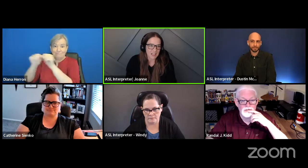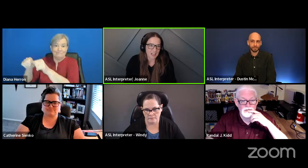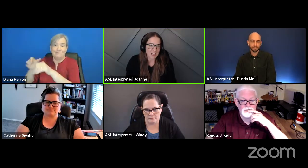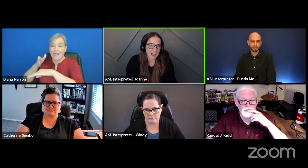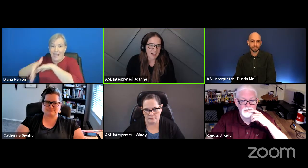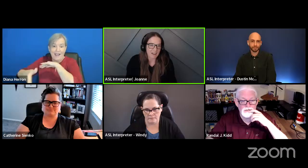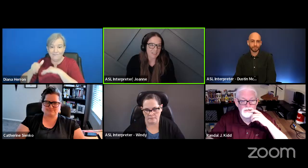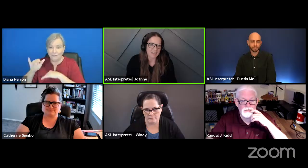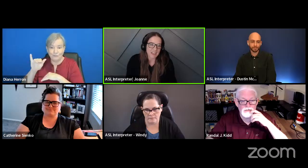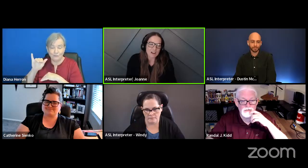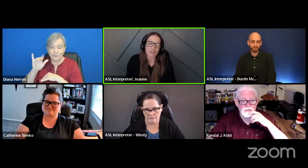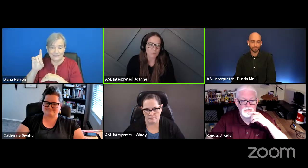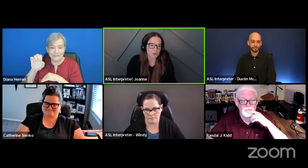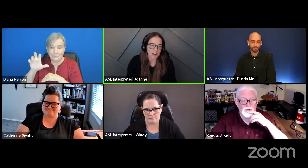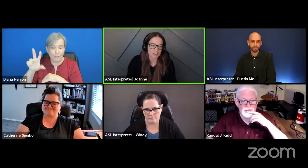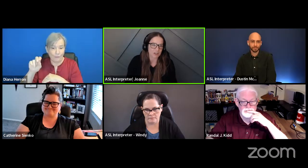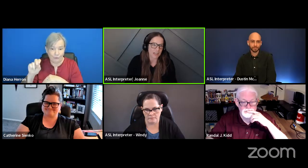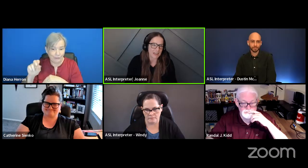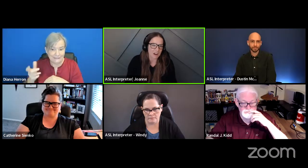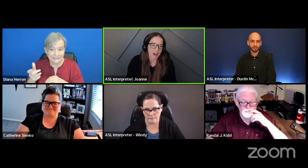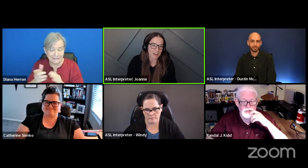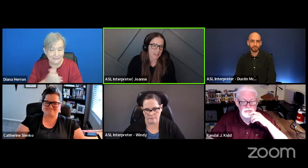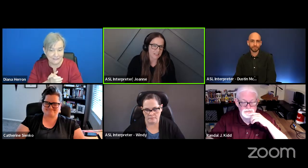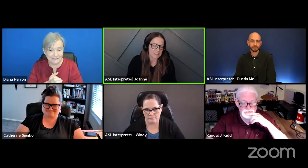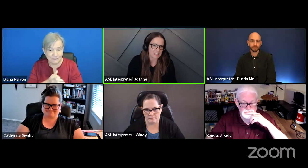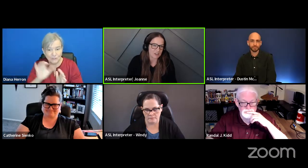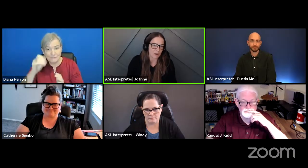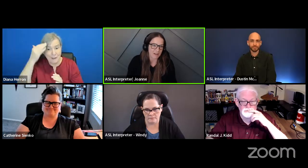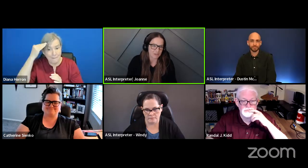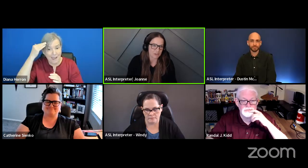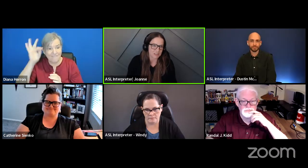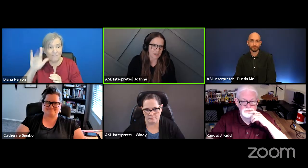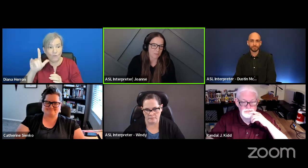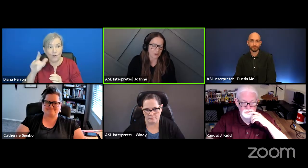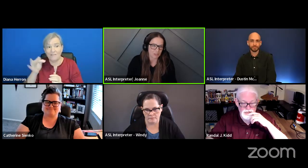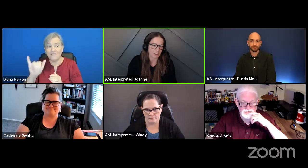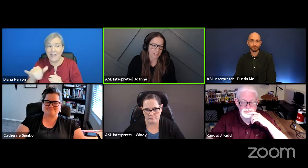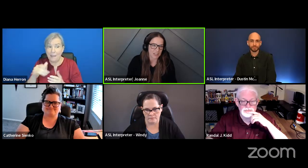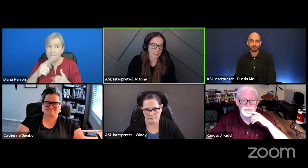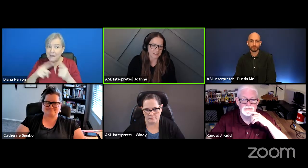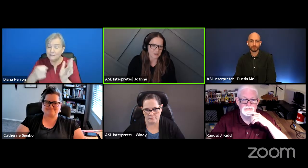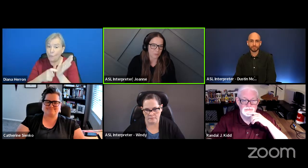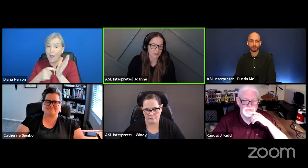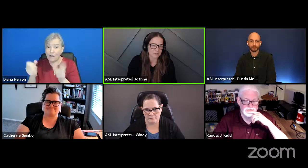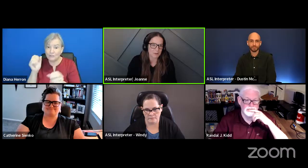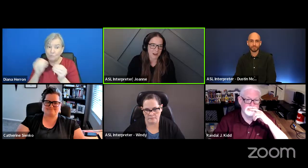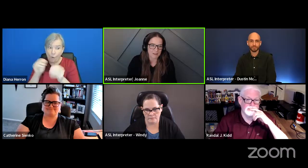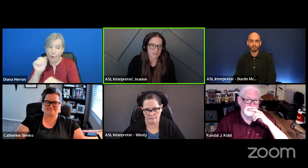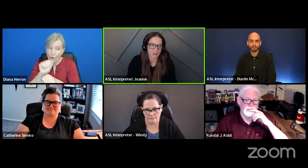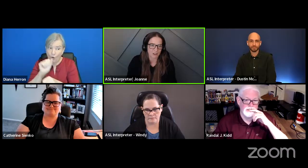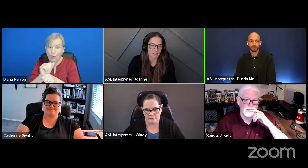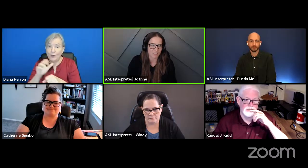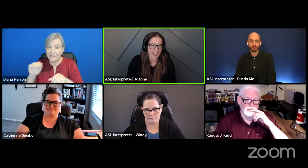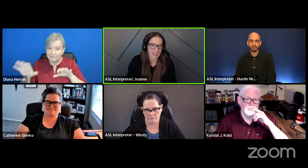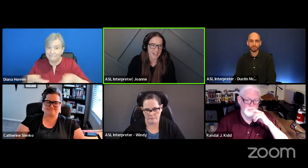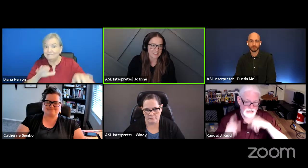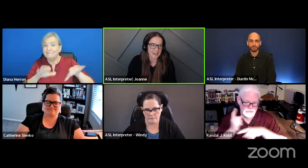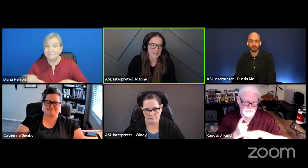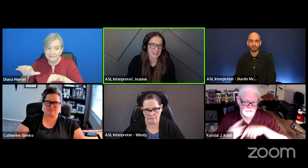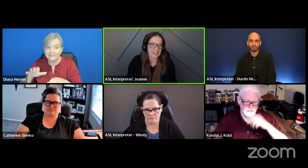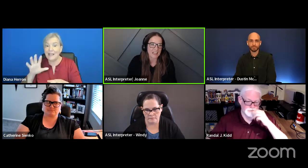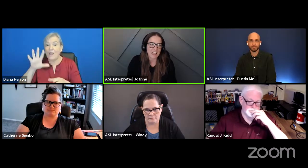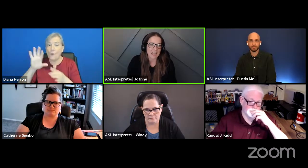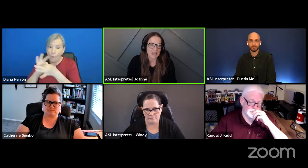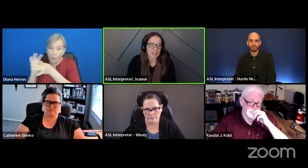and just the interim director cannot continue after December 30th. So please be mindful of that